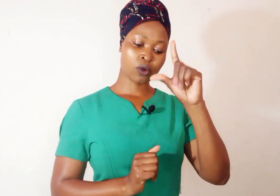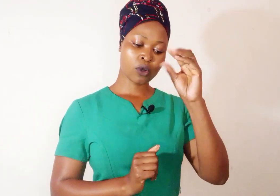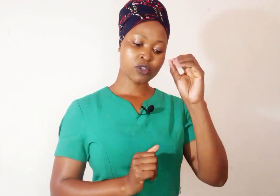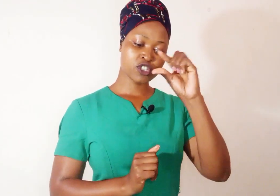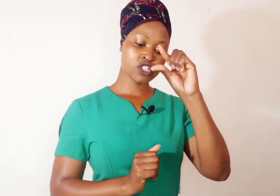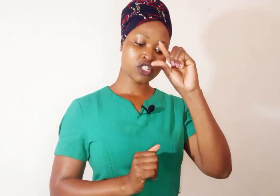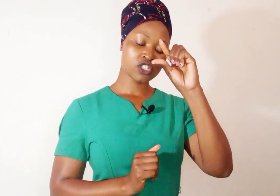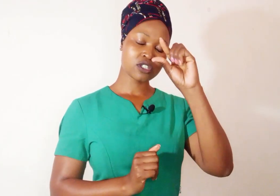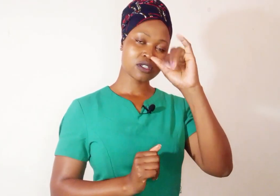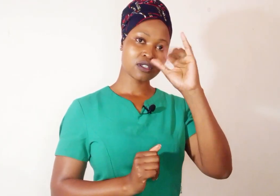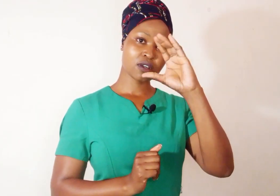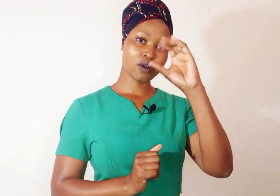Psychological.